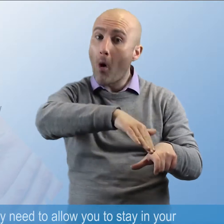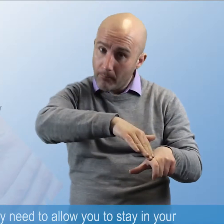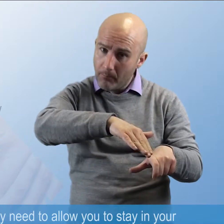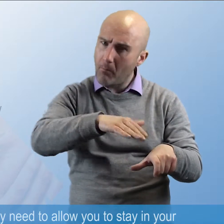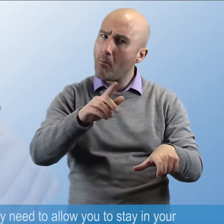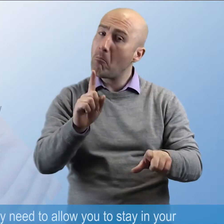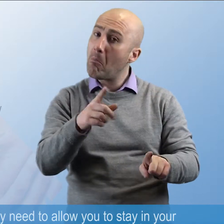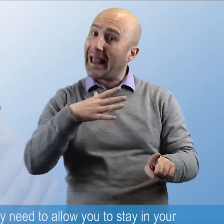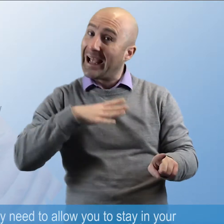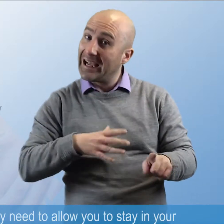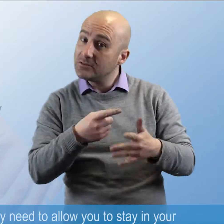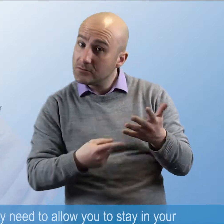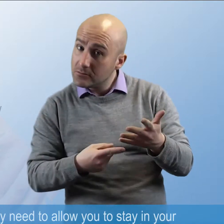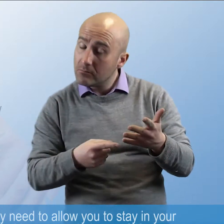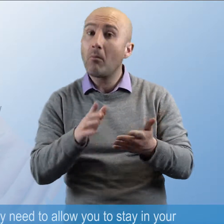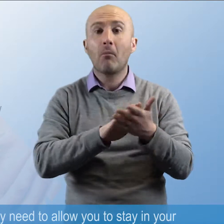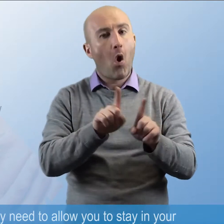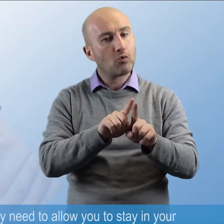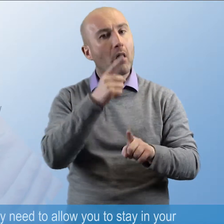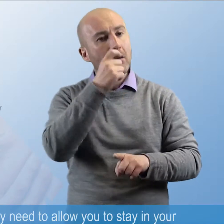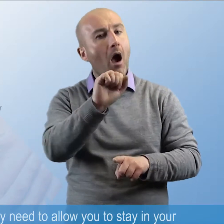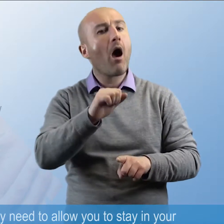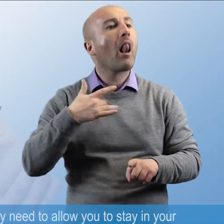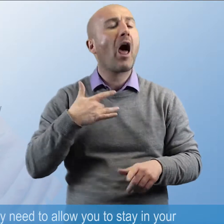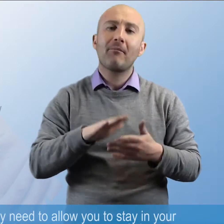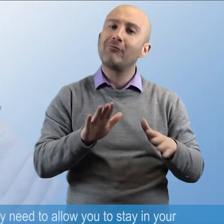to stay in your own home and have a settled way of life.